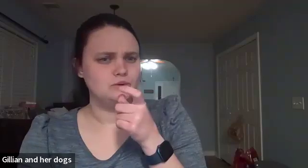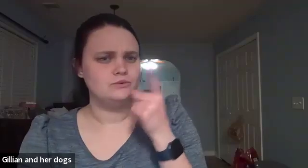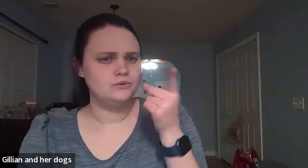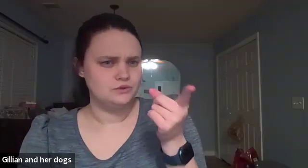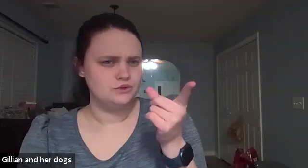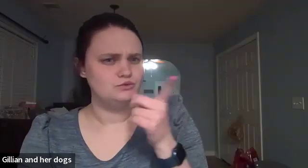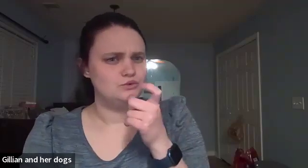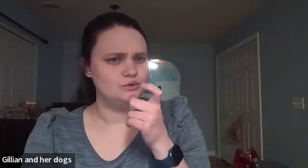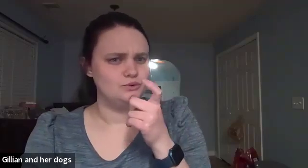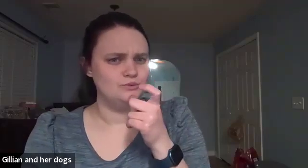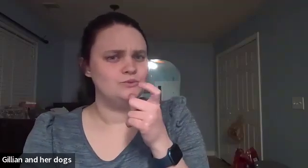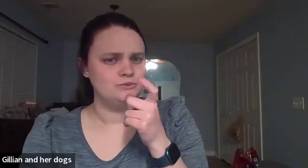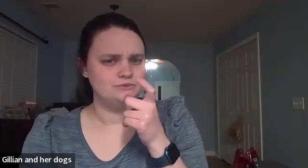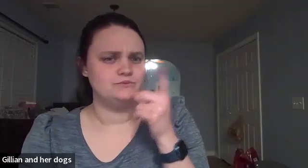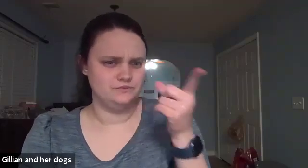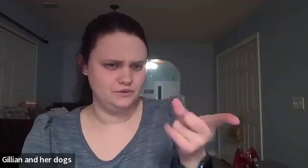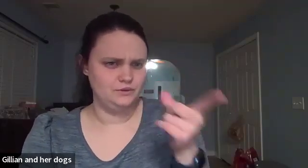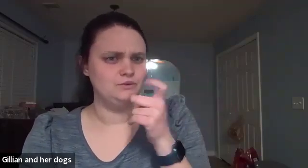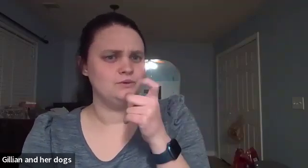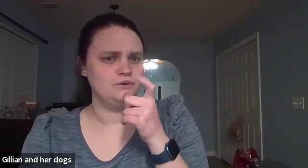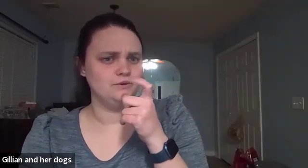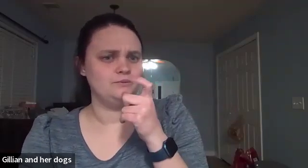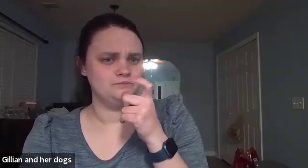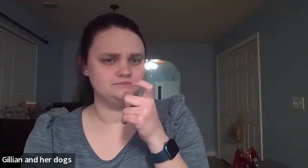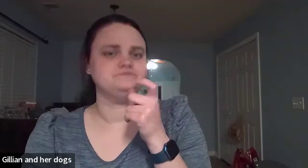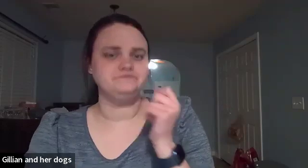who, you who, you who.